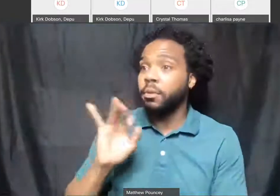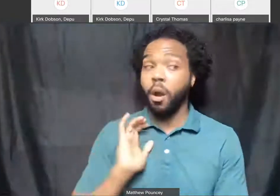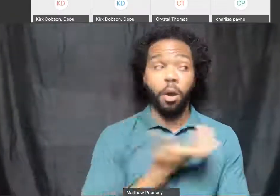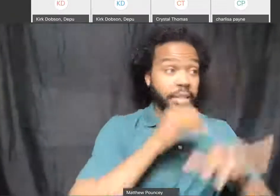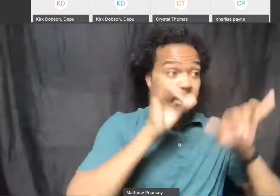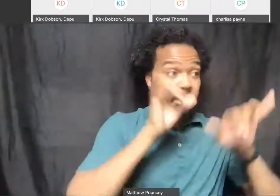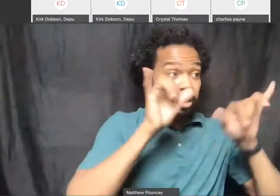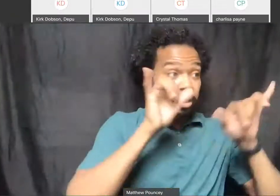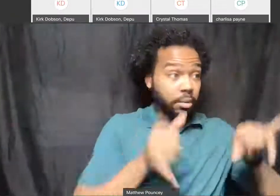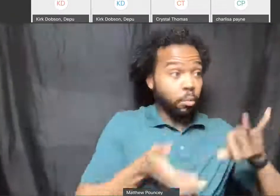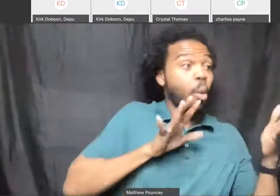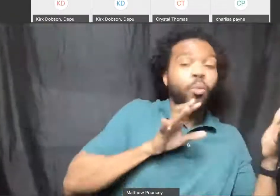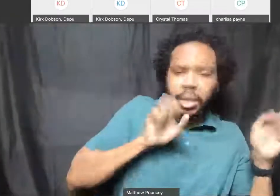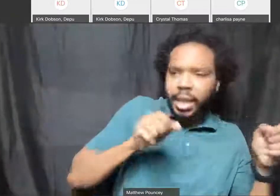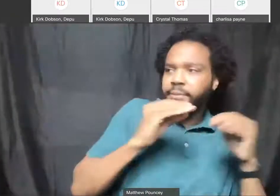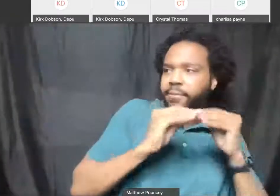fix it.